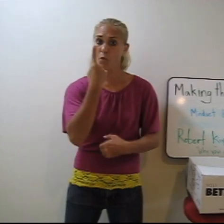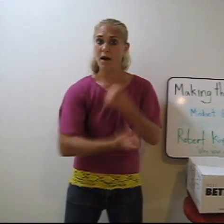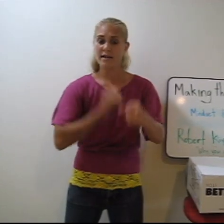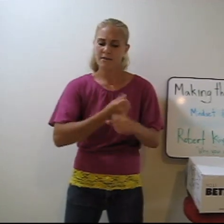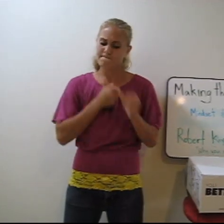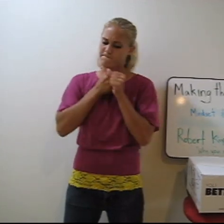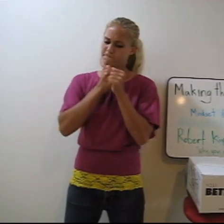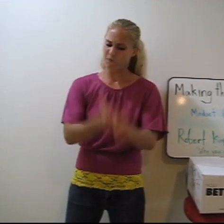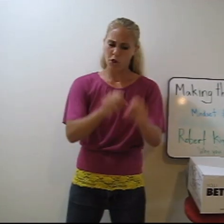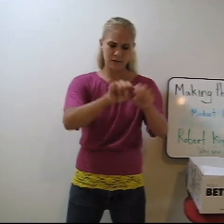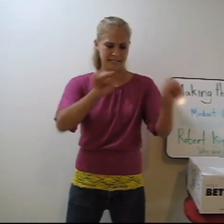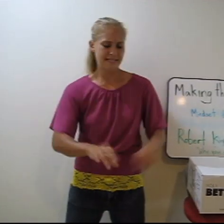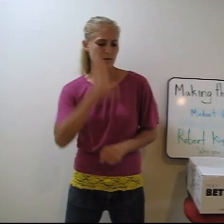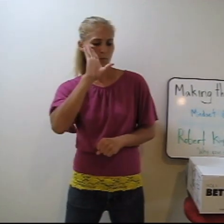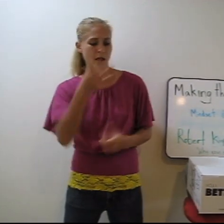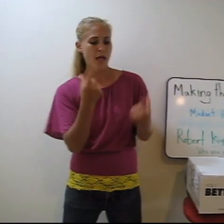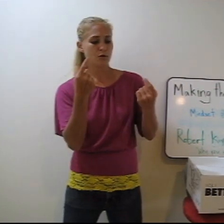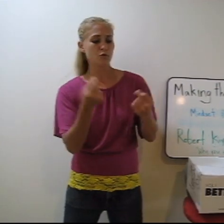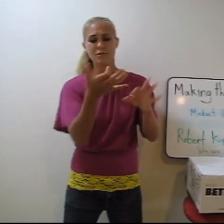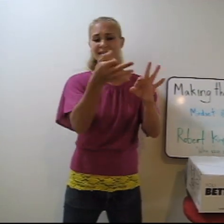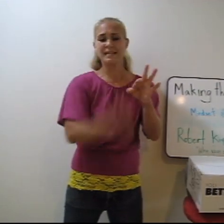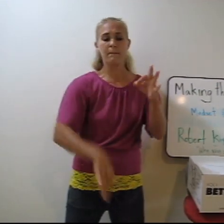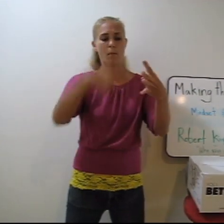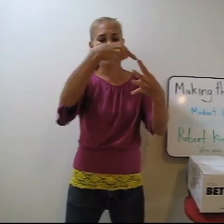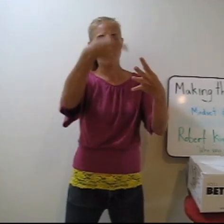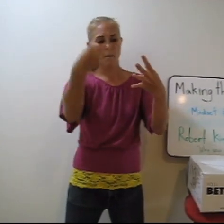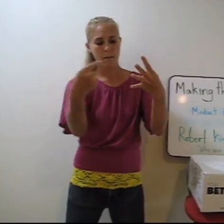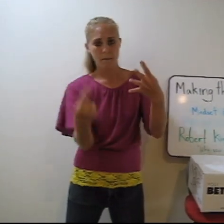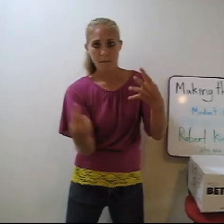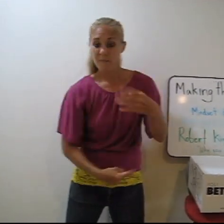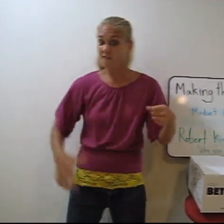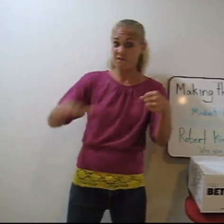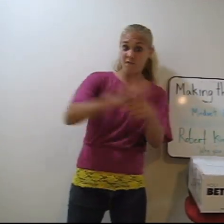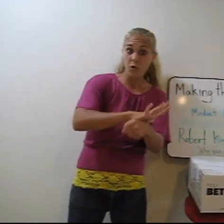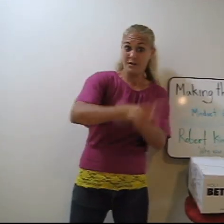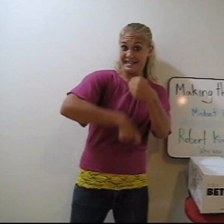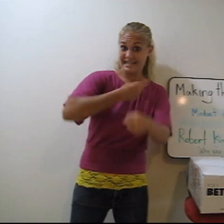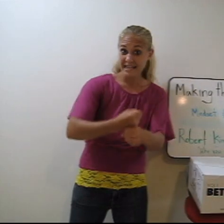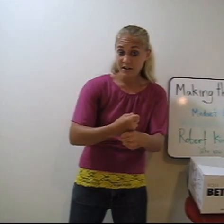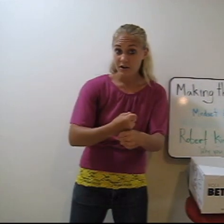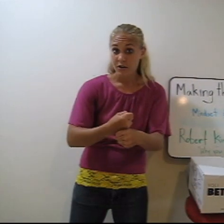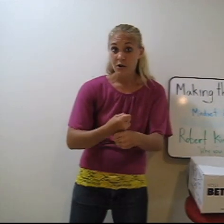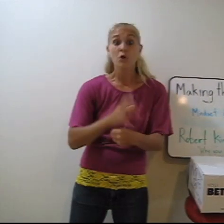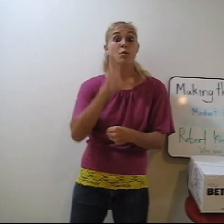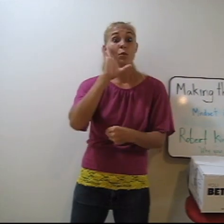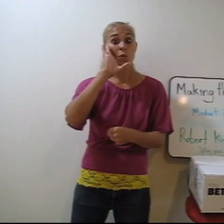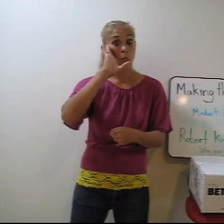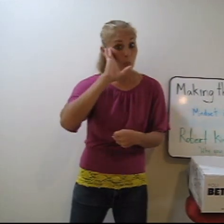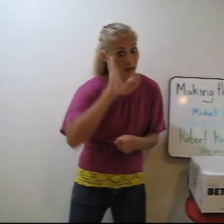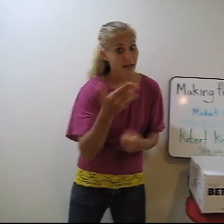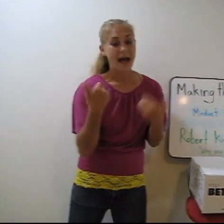the system and do the simple activities all year long, you will have gotten a million-dollar